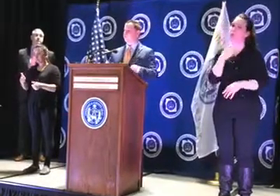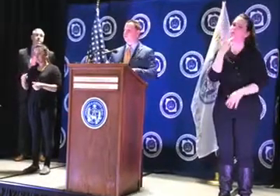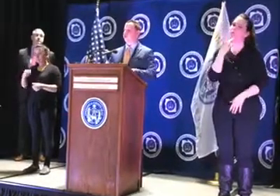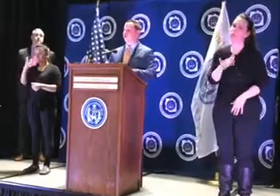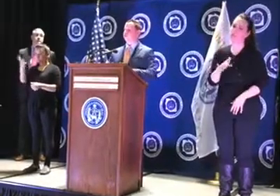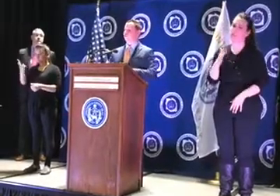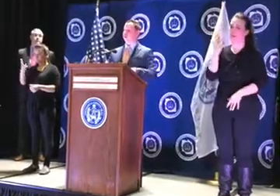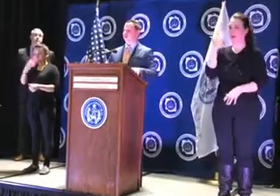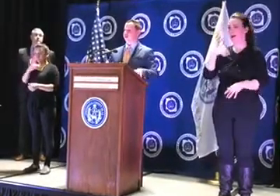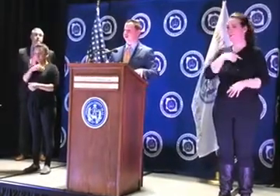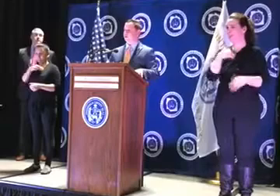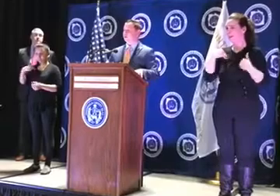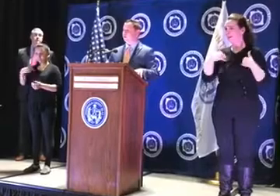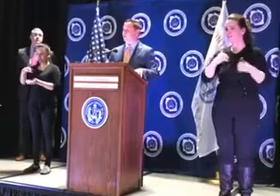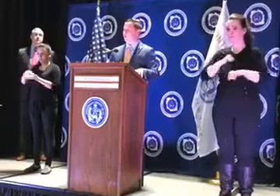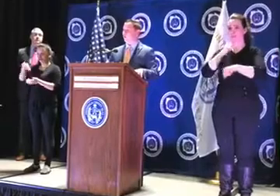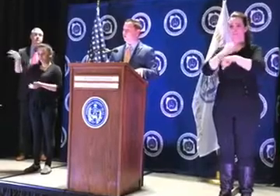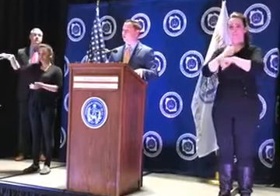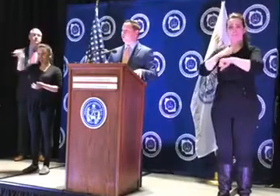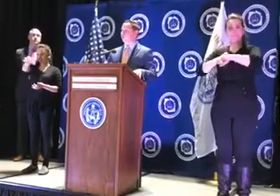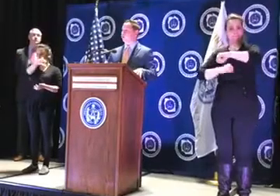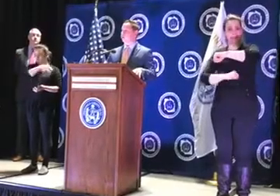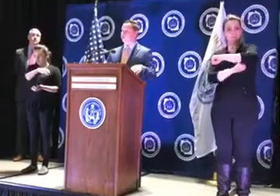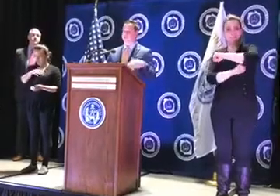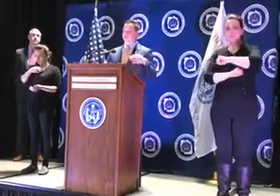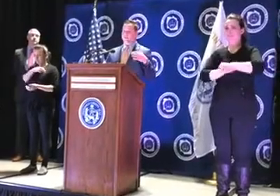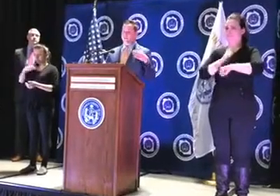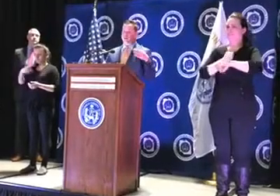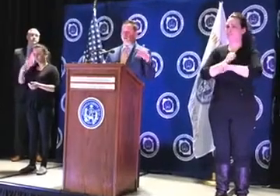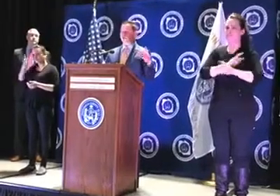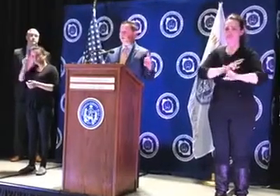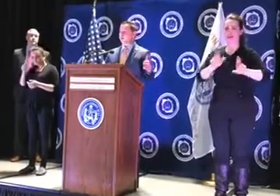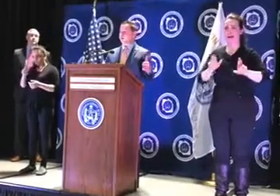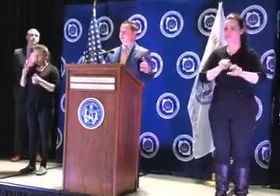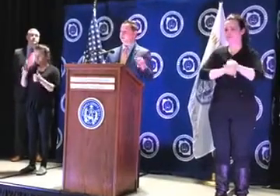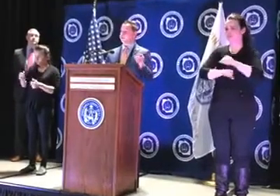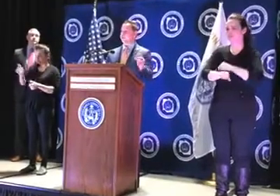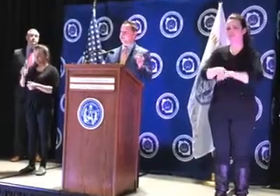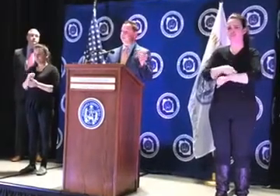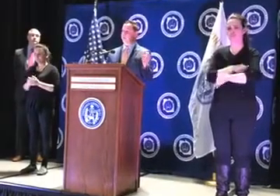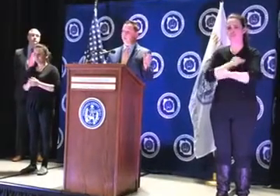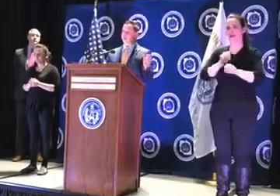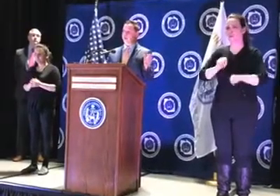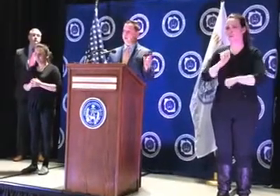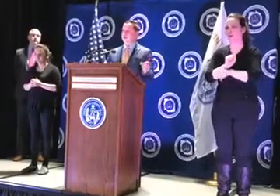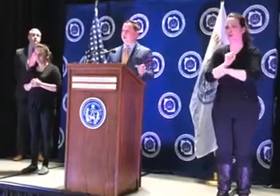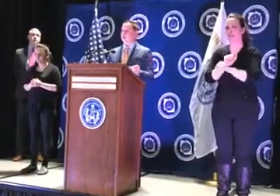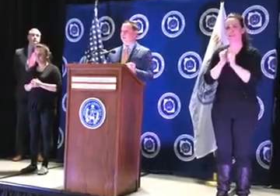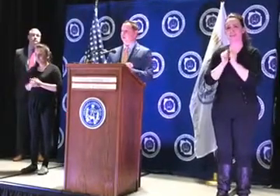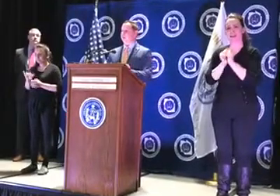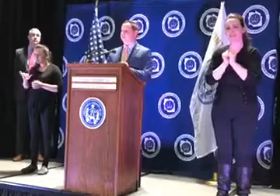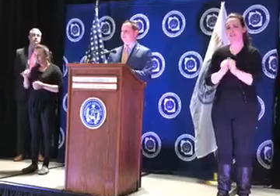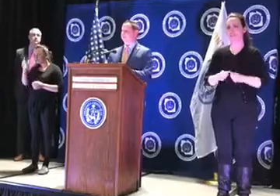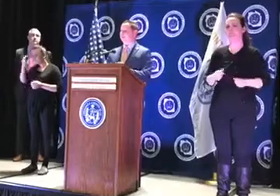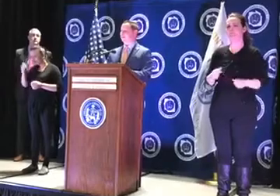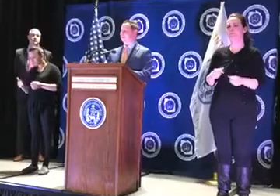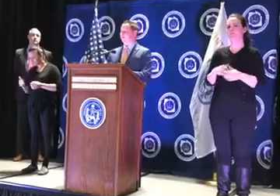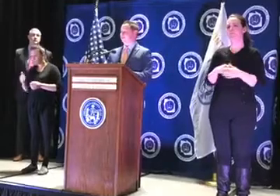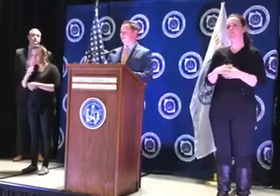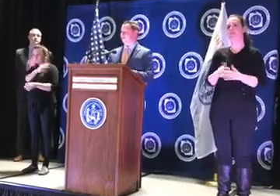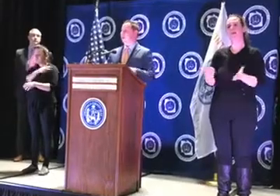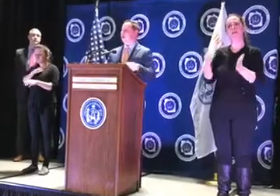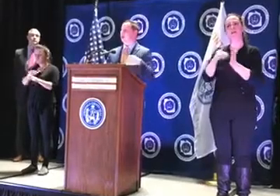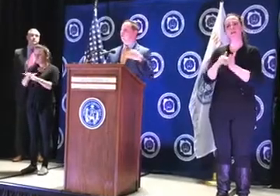point, it gets frustrating when we are putting in these measures in place to protect the public and the public doesn't take